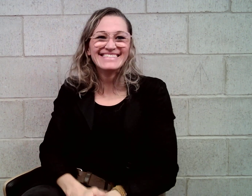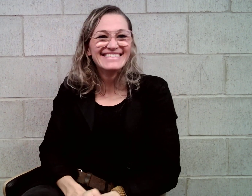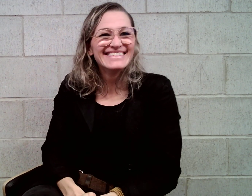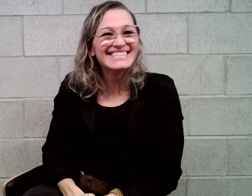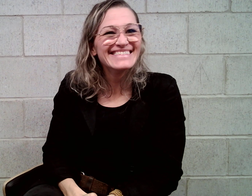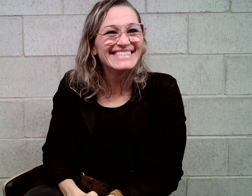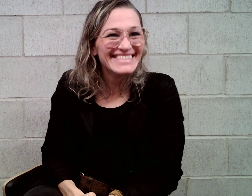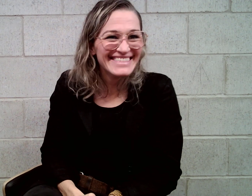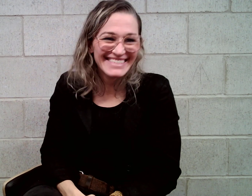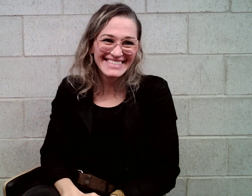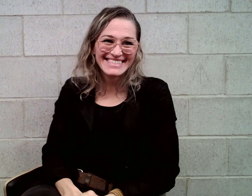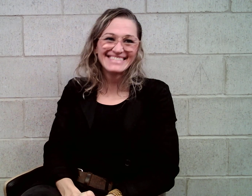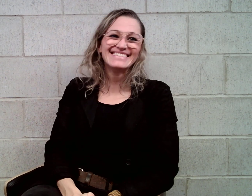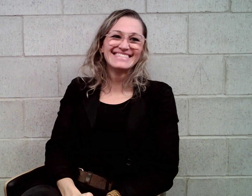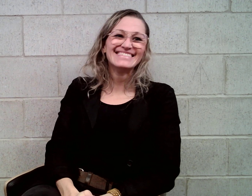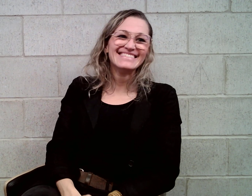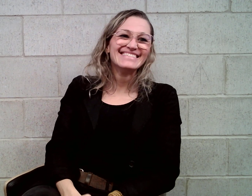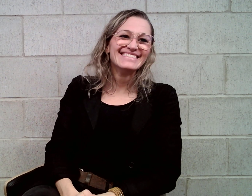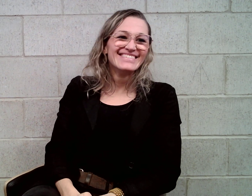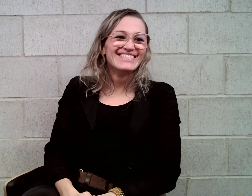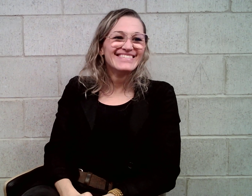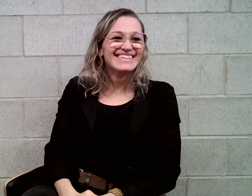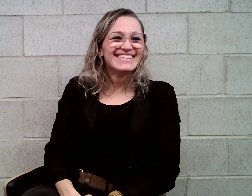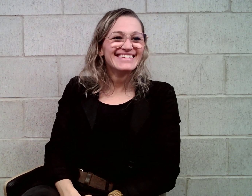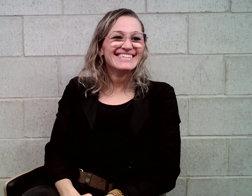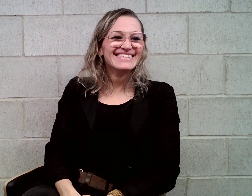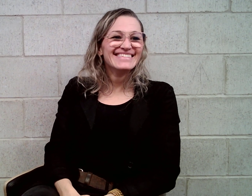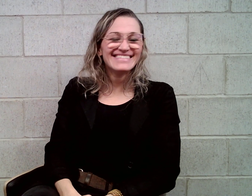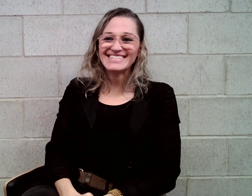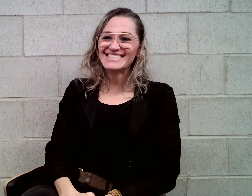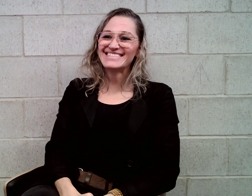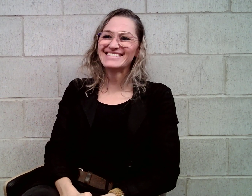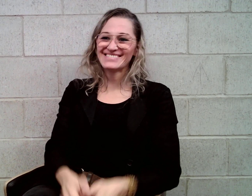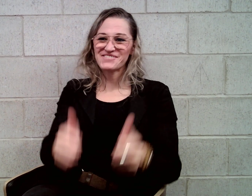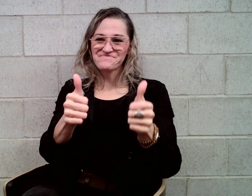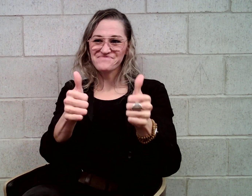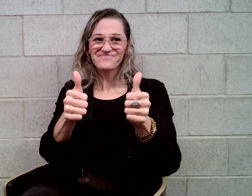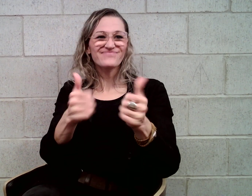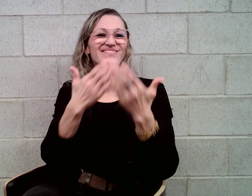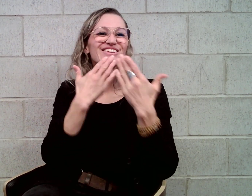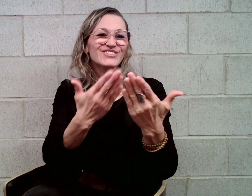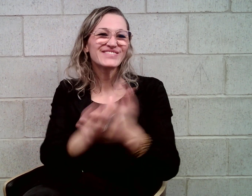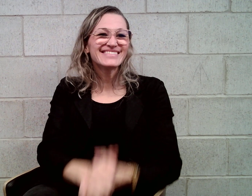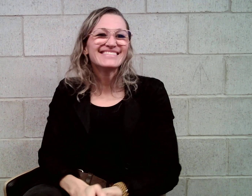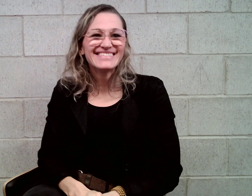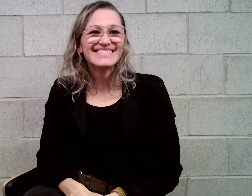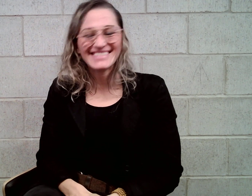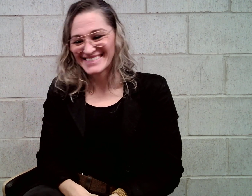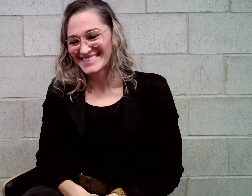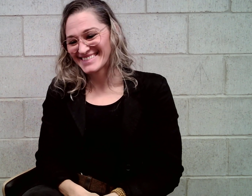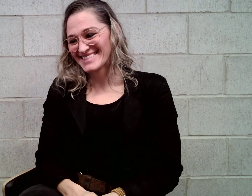exciting surprises in store. Thank you so much. Thank you, Jeff.